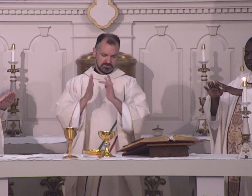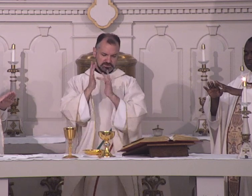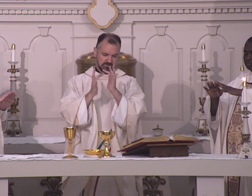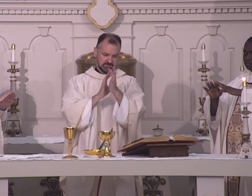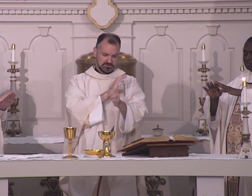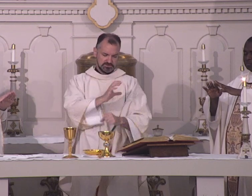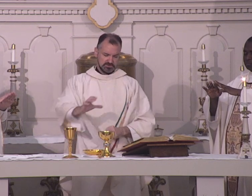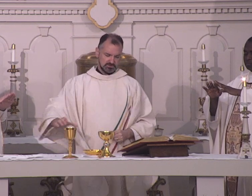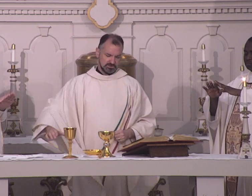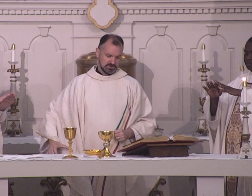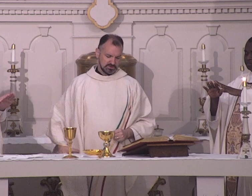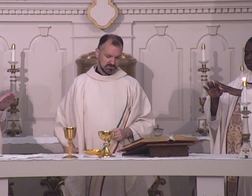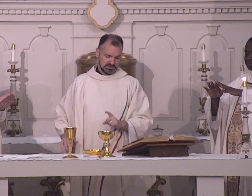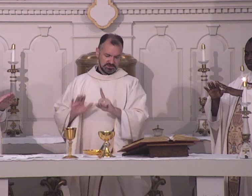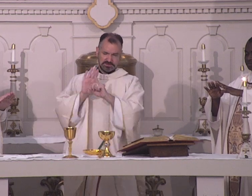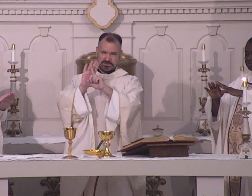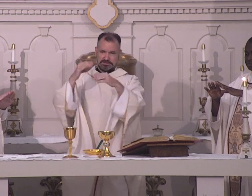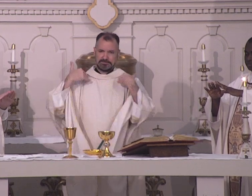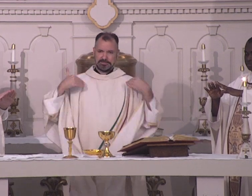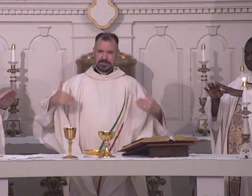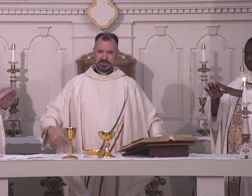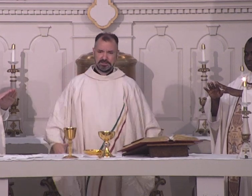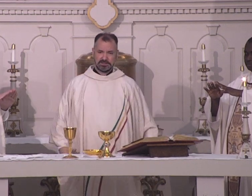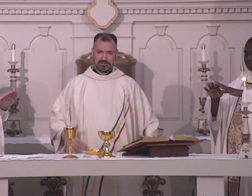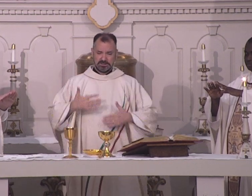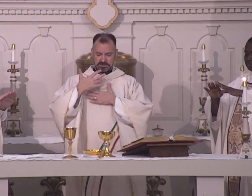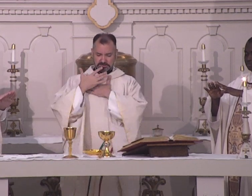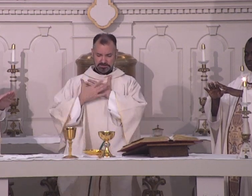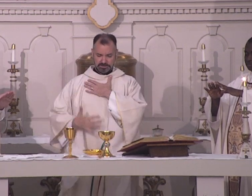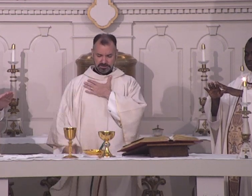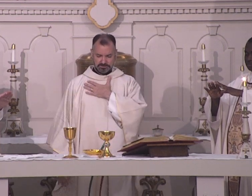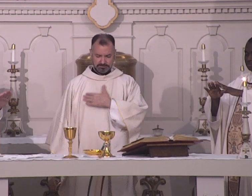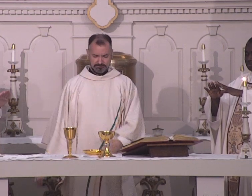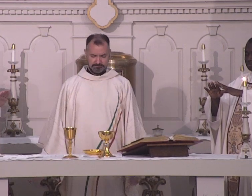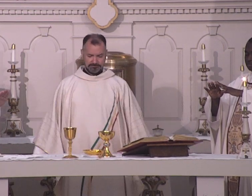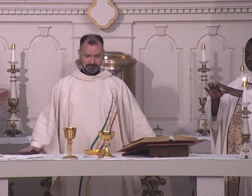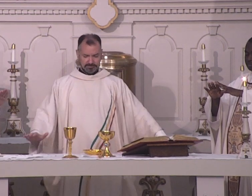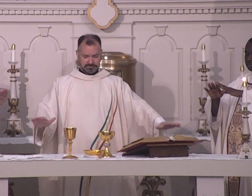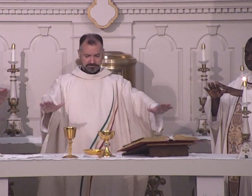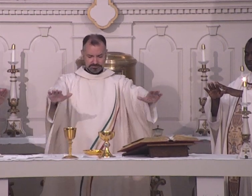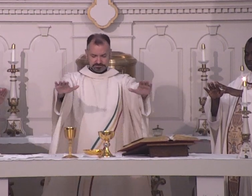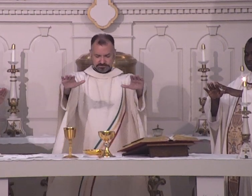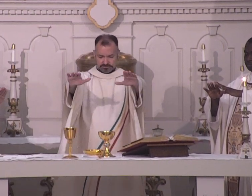us the body and blood of our Lord Jesus Christ.